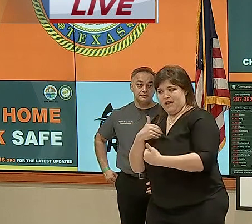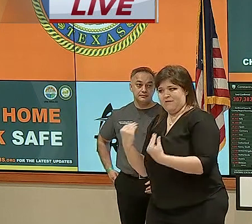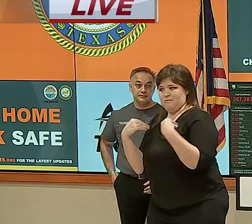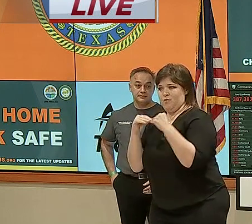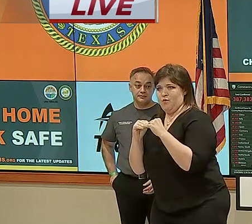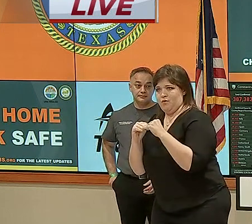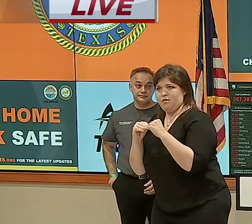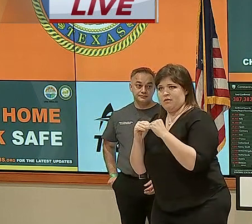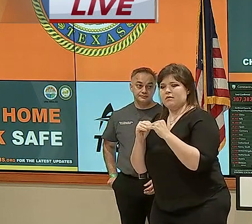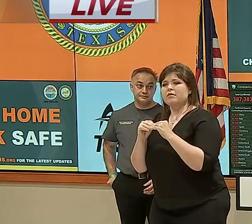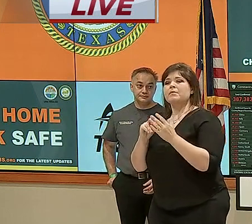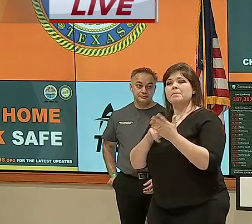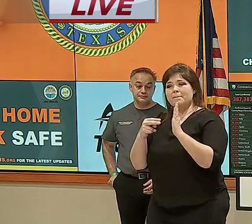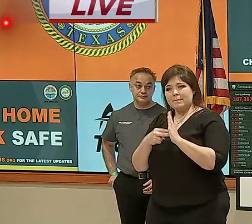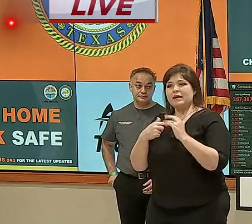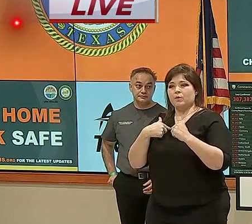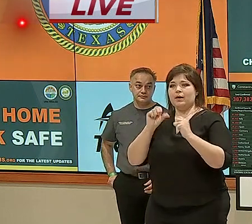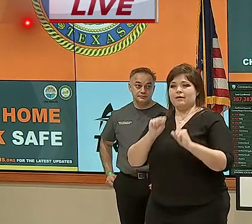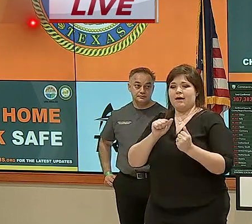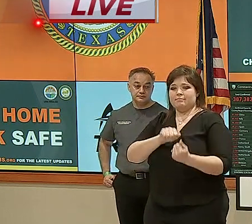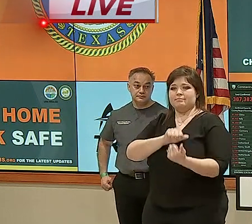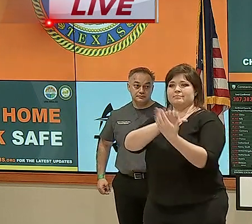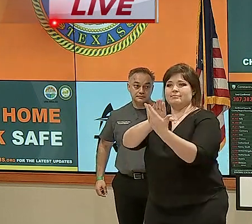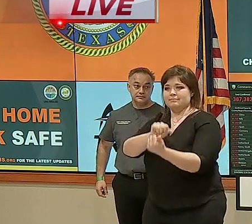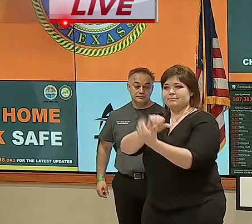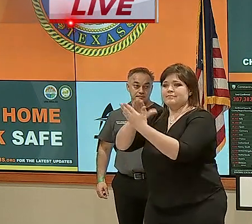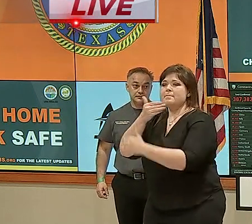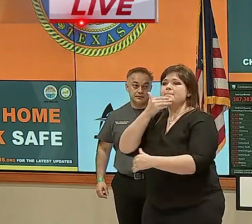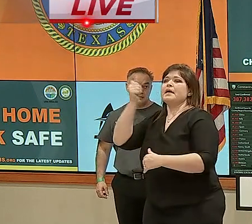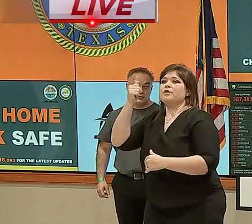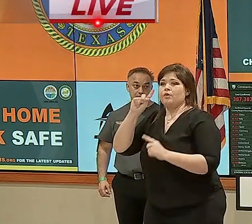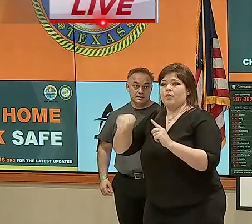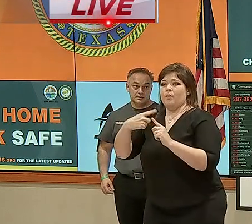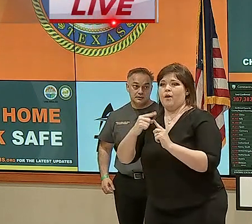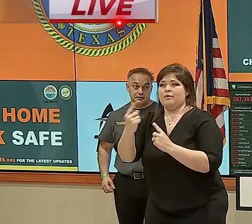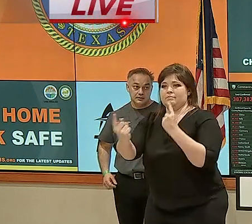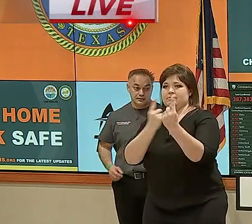We're able to better take care of the patients who are going to arrive at our hospitals.